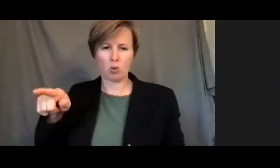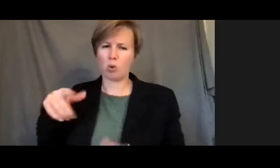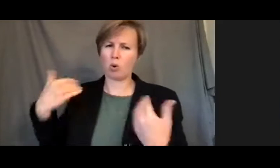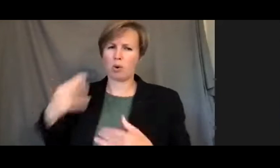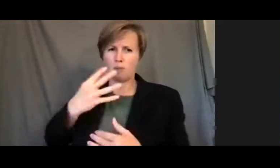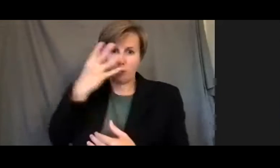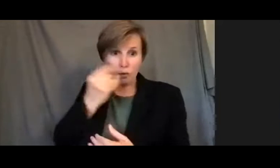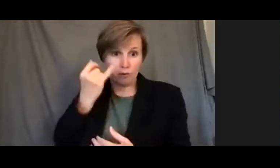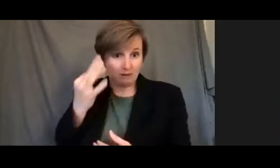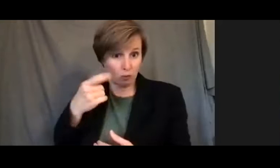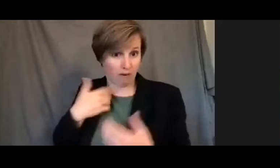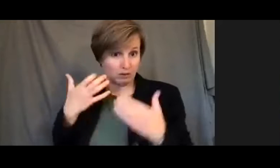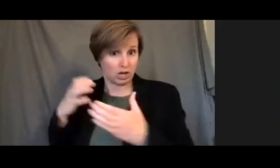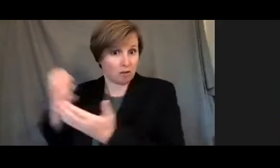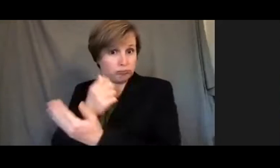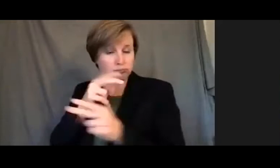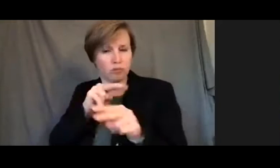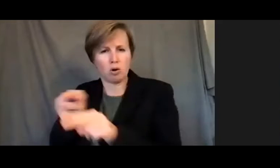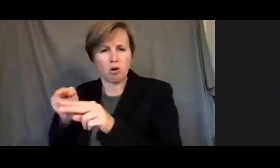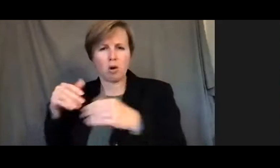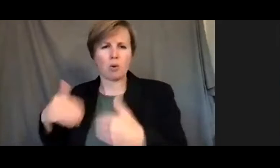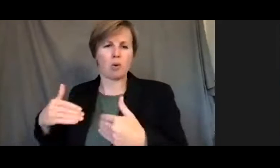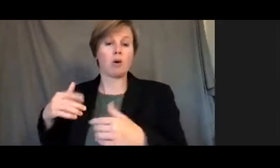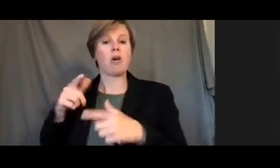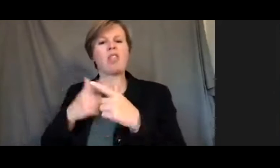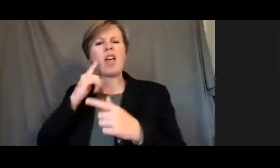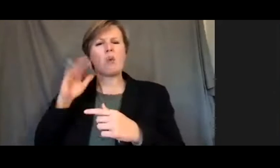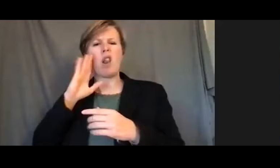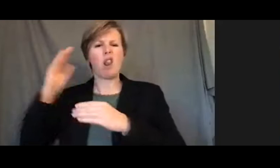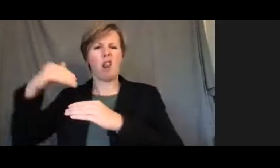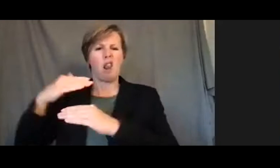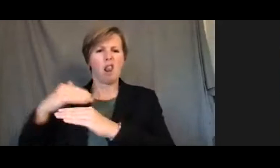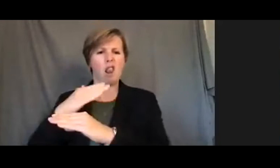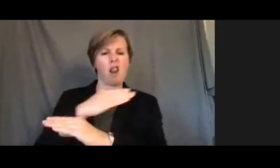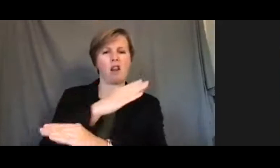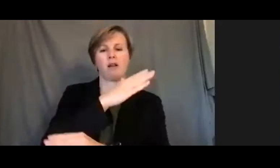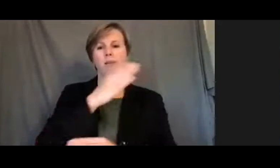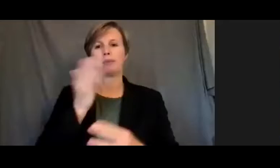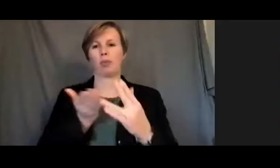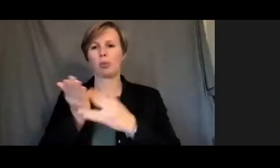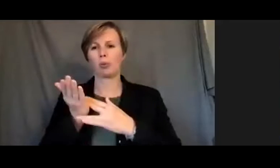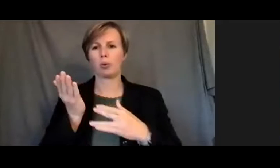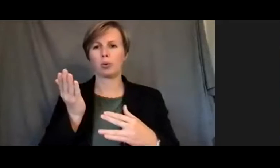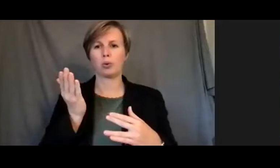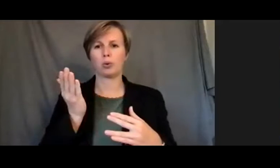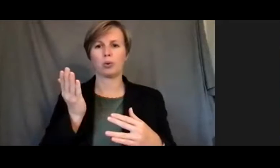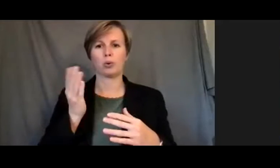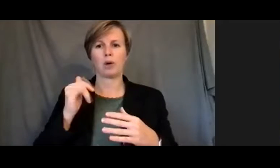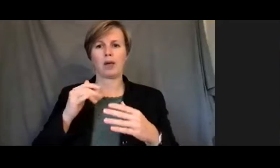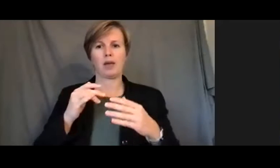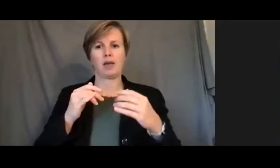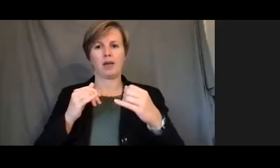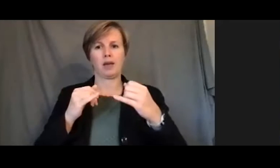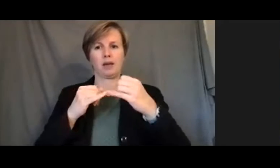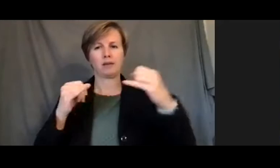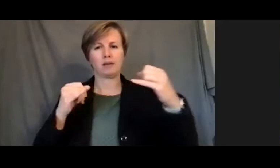see it. And it comes around, goes from there, kind of meanders a little bit through a precinct on its way to